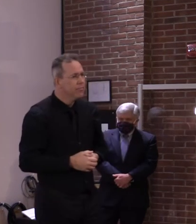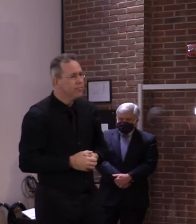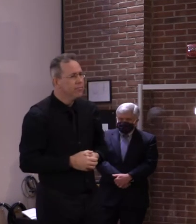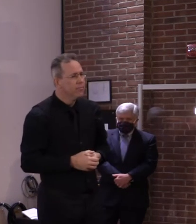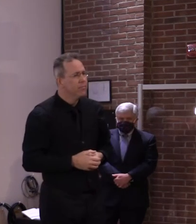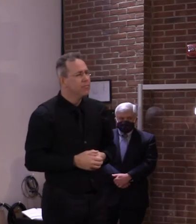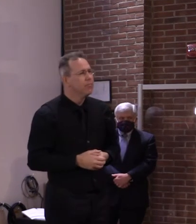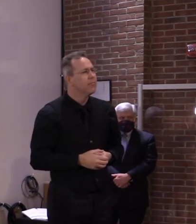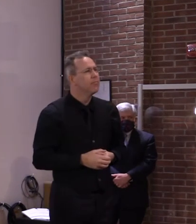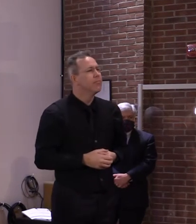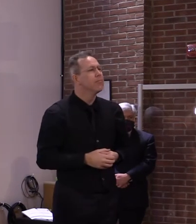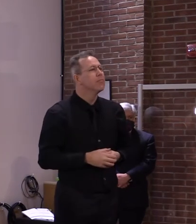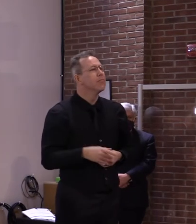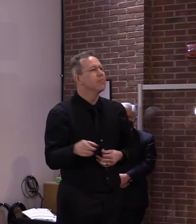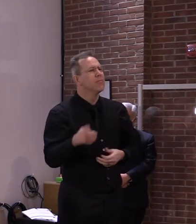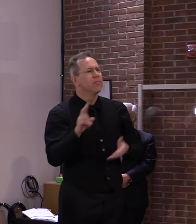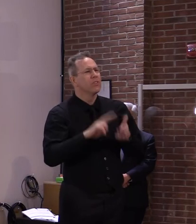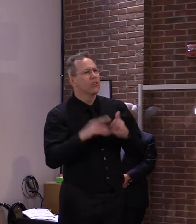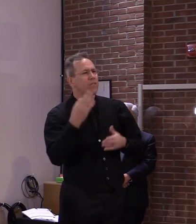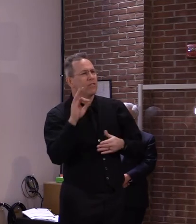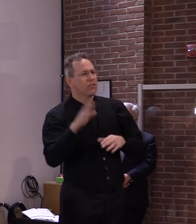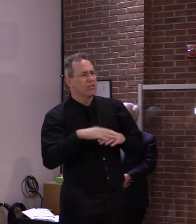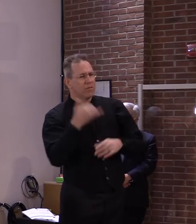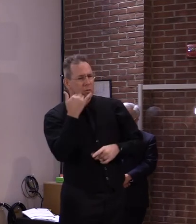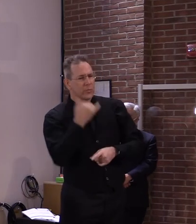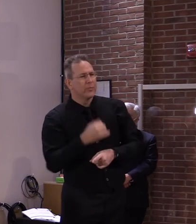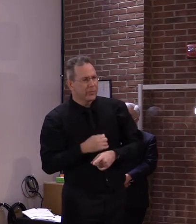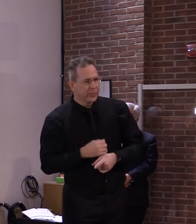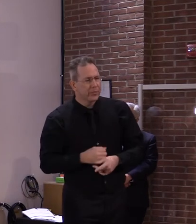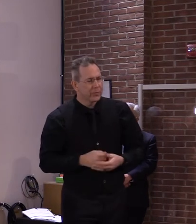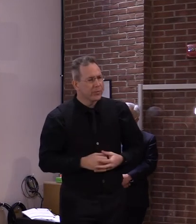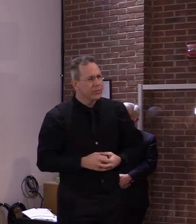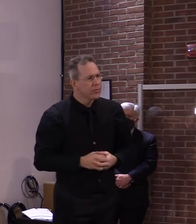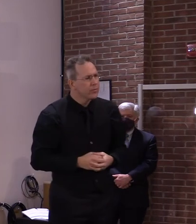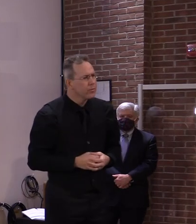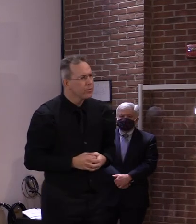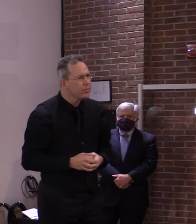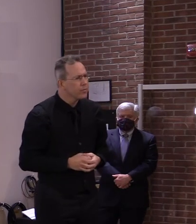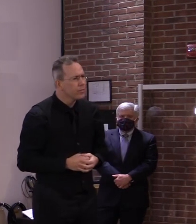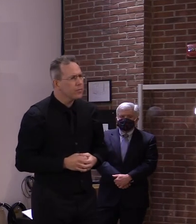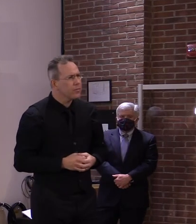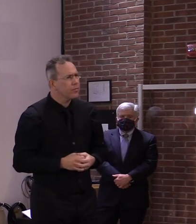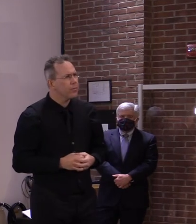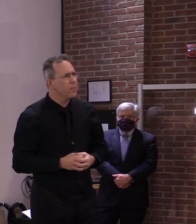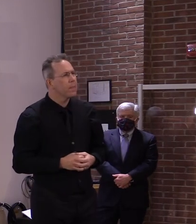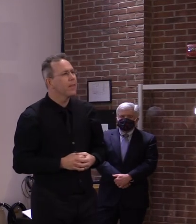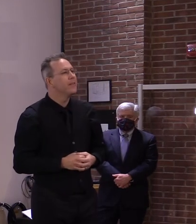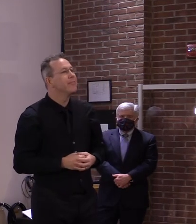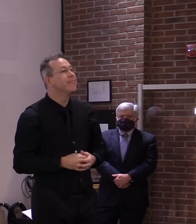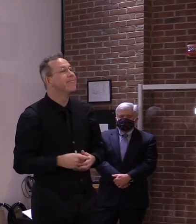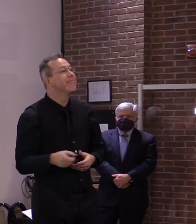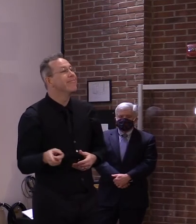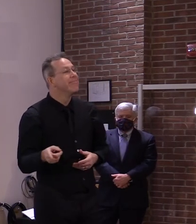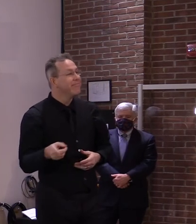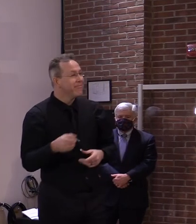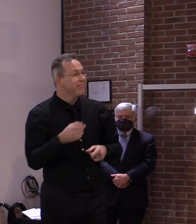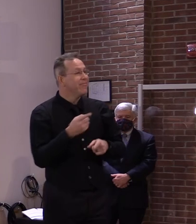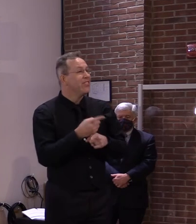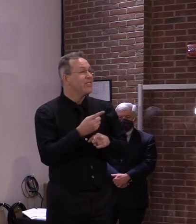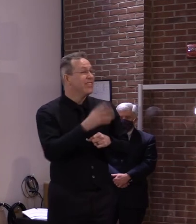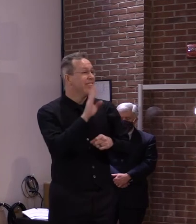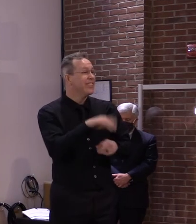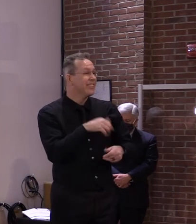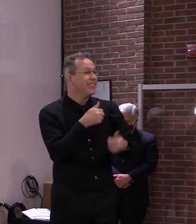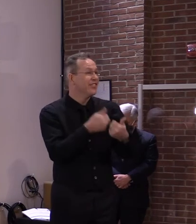thanks for your question steve um in terms of music you know again it's probably been one of the more challenging areas for us to develop guidance and we have